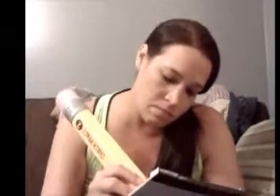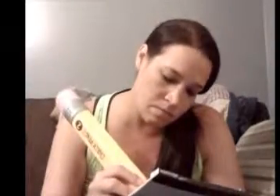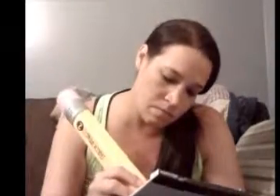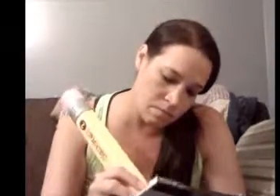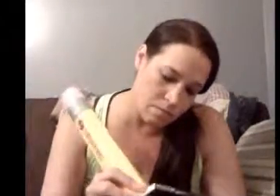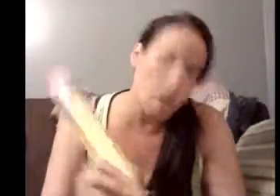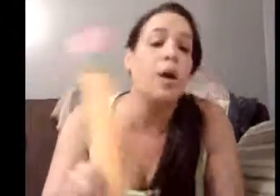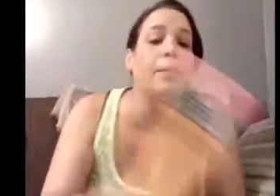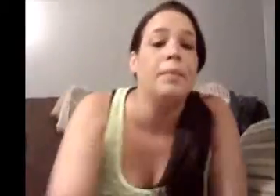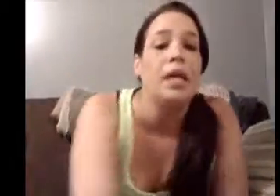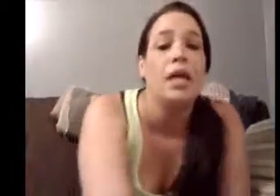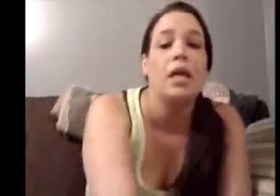Okay.